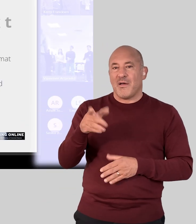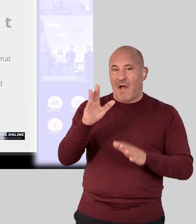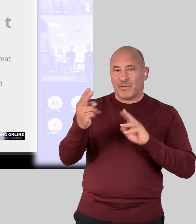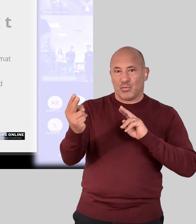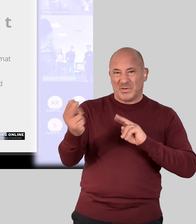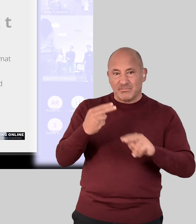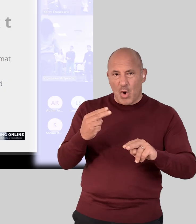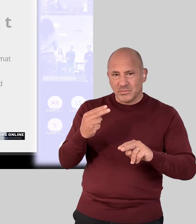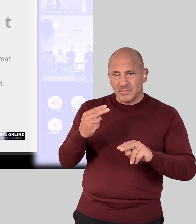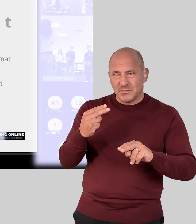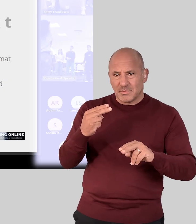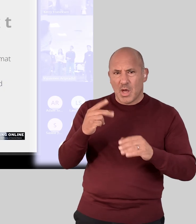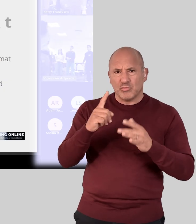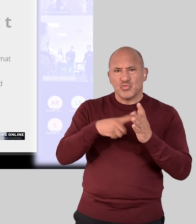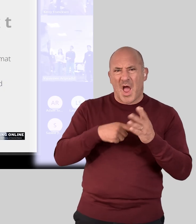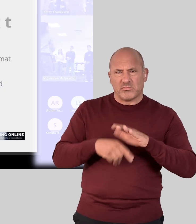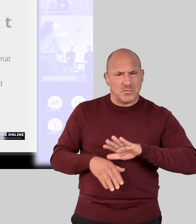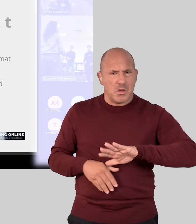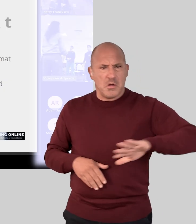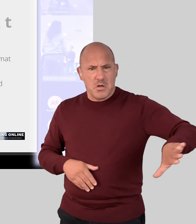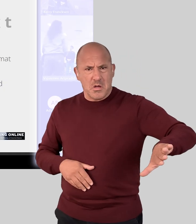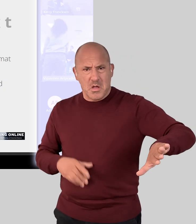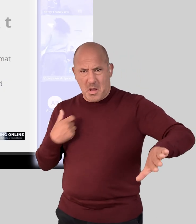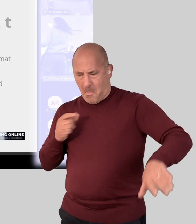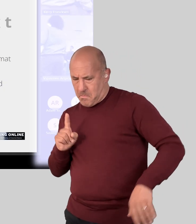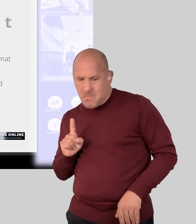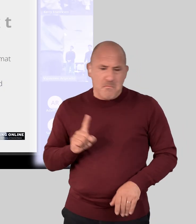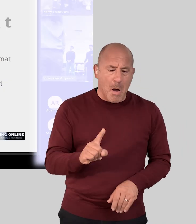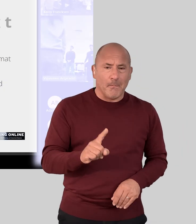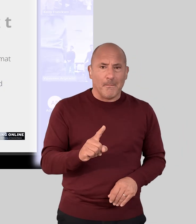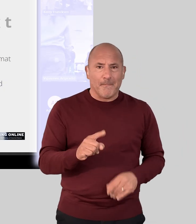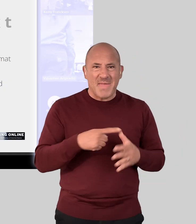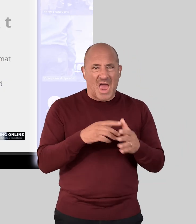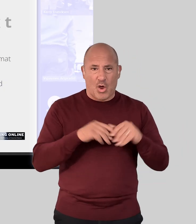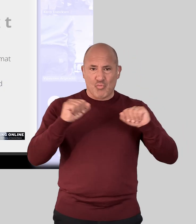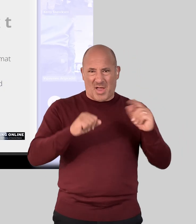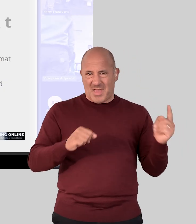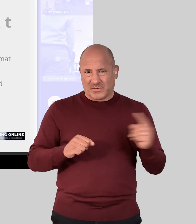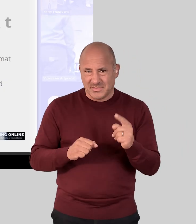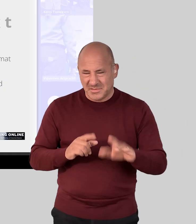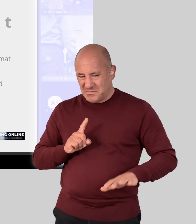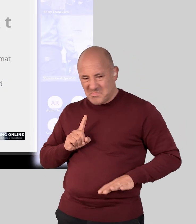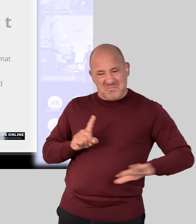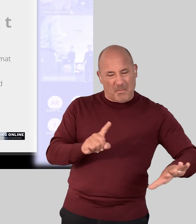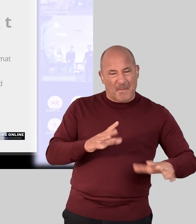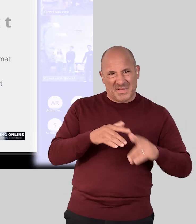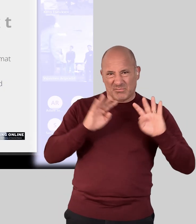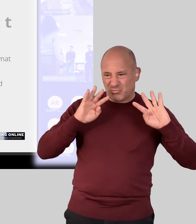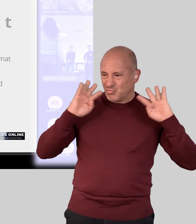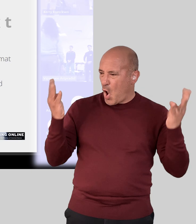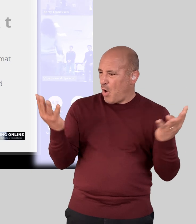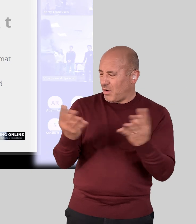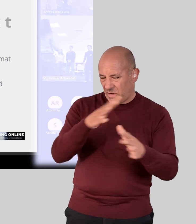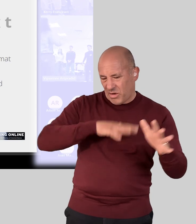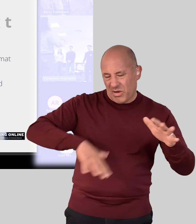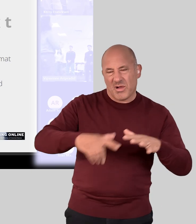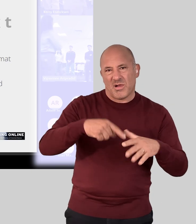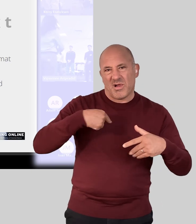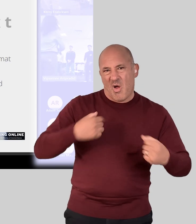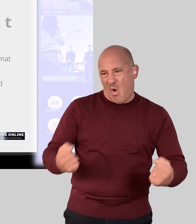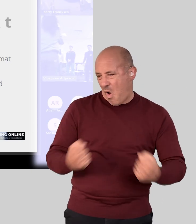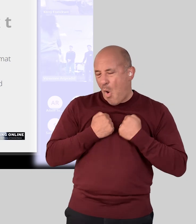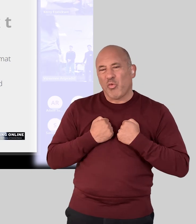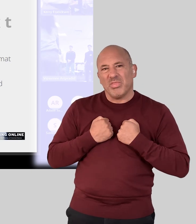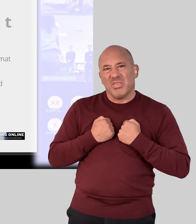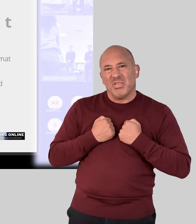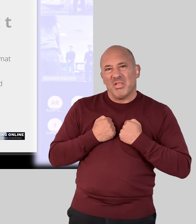Anna then did what should happen and come out and respond, but James was not letting go of it. James was like, no, let's start this battle, and so he